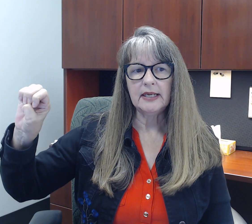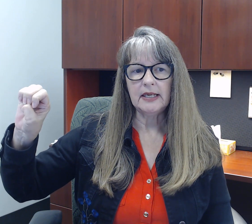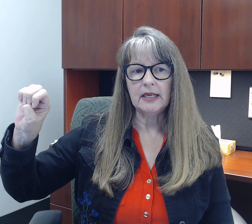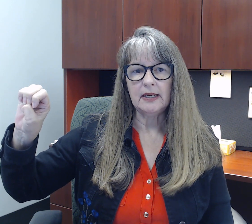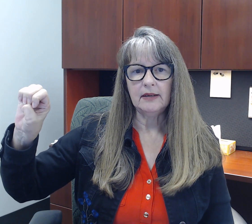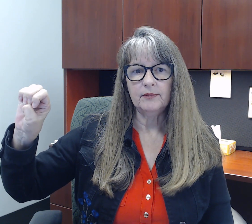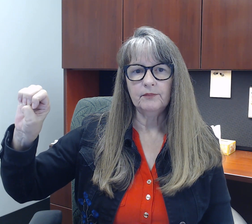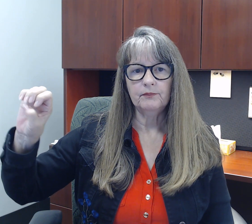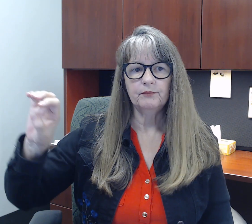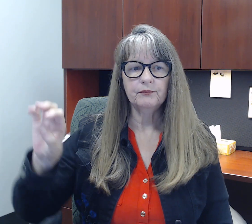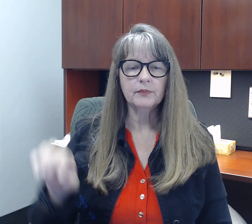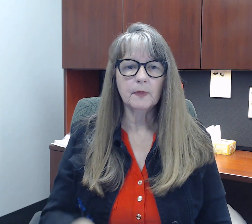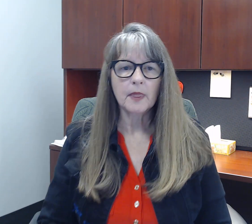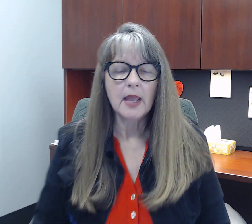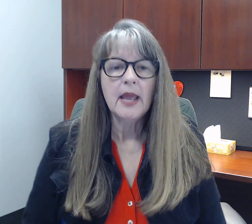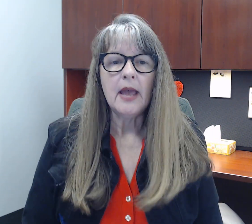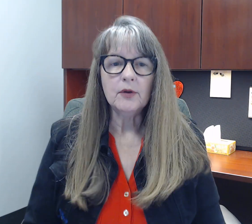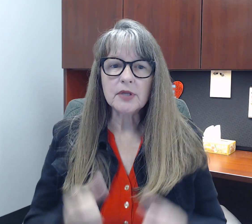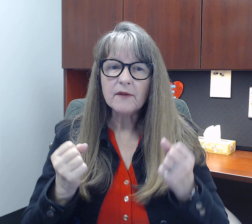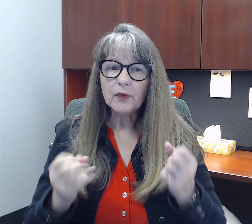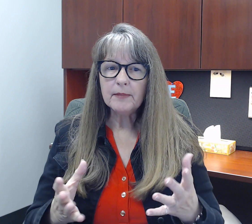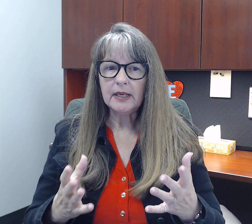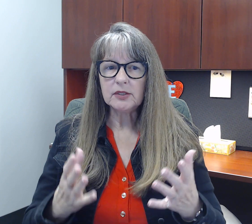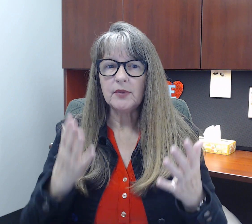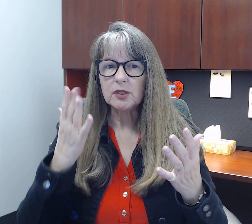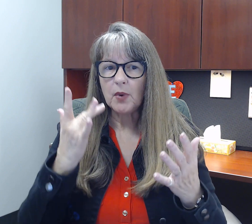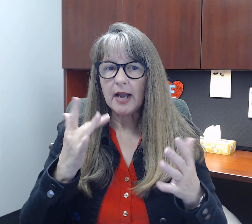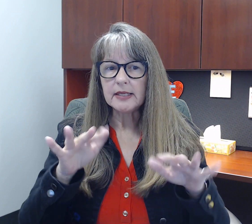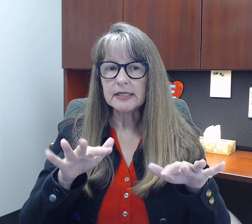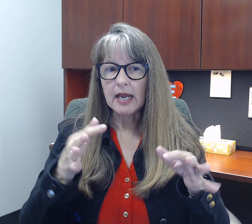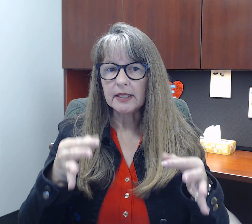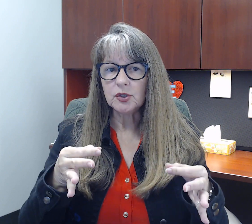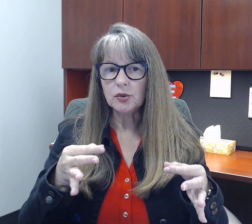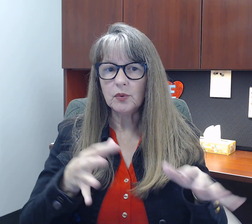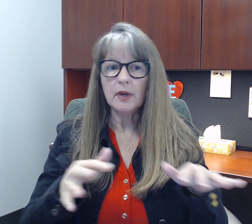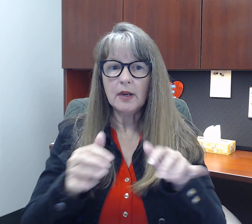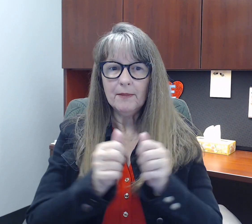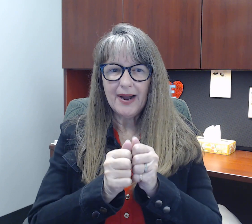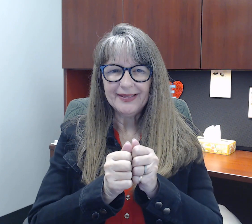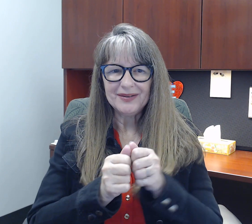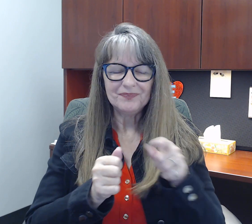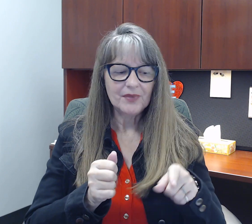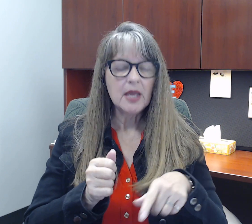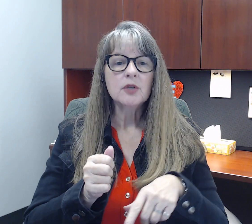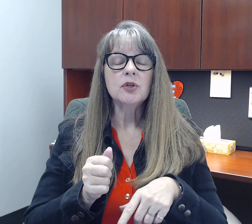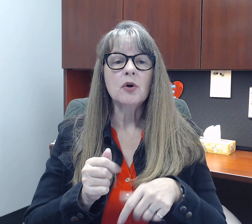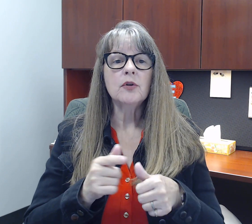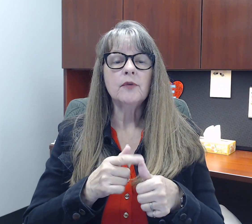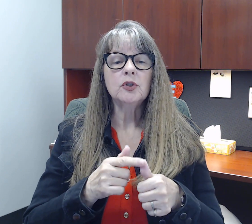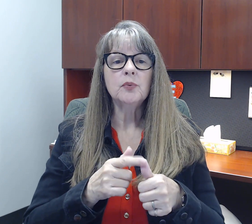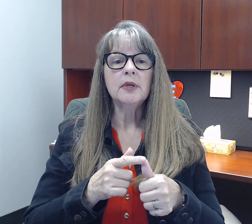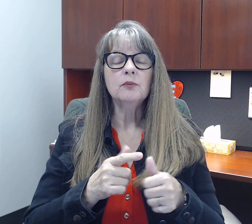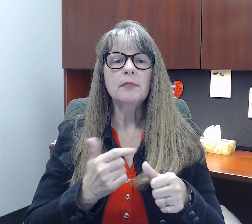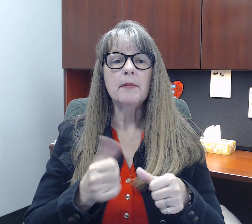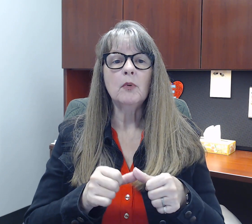E. And there's not very many, so that's why I decided to combine them. So the first one, remember when we